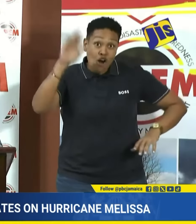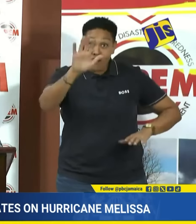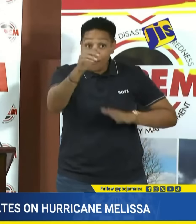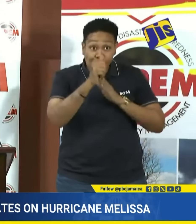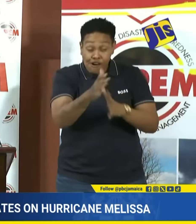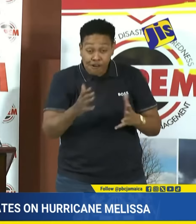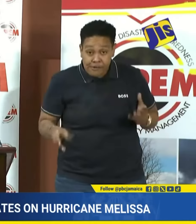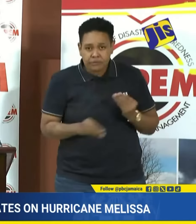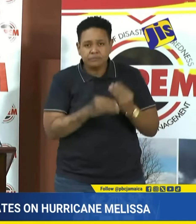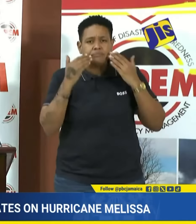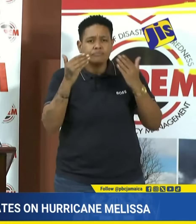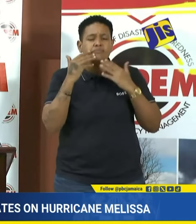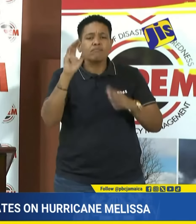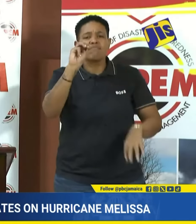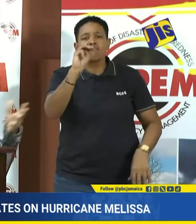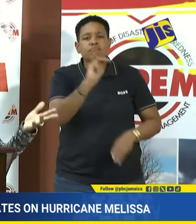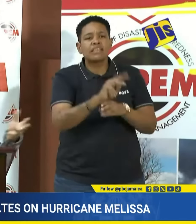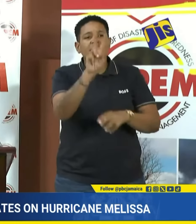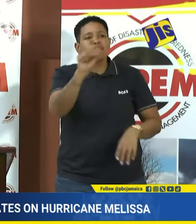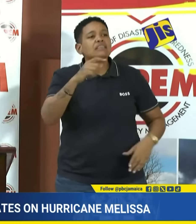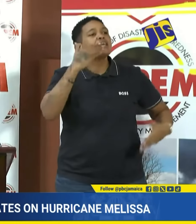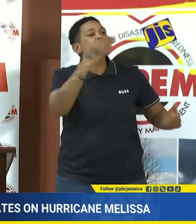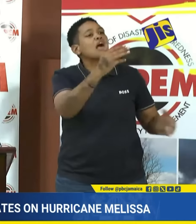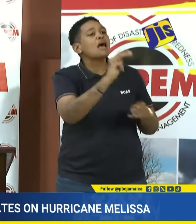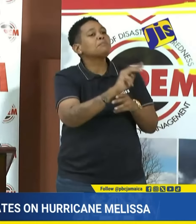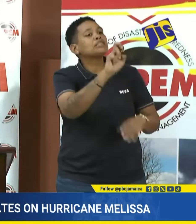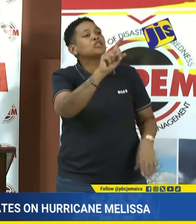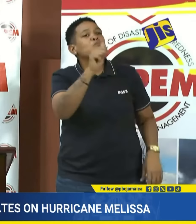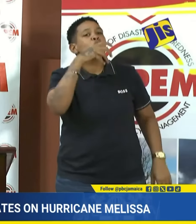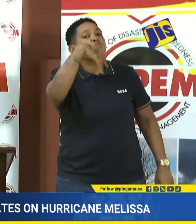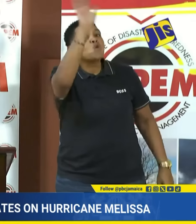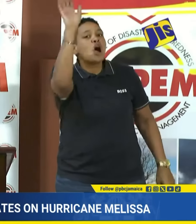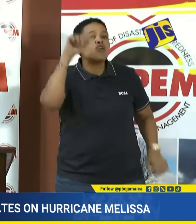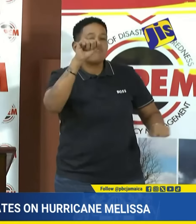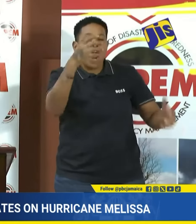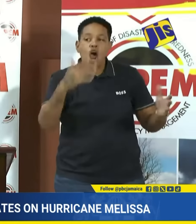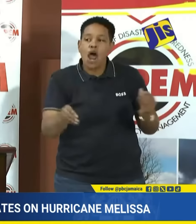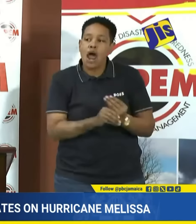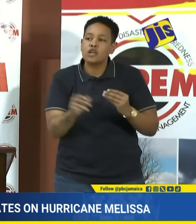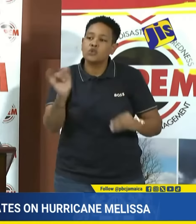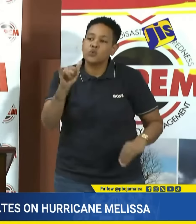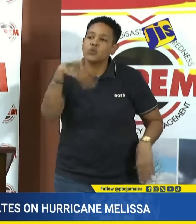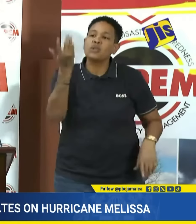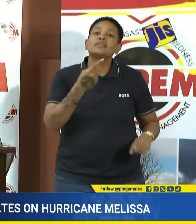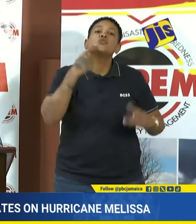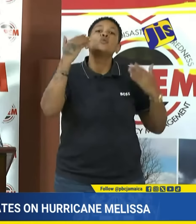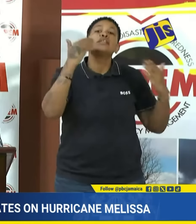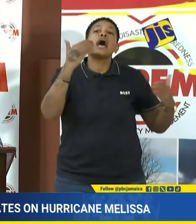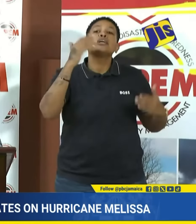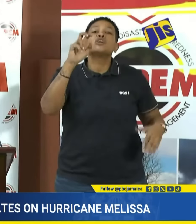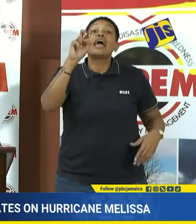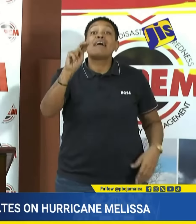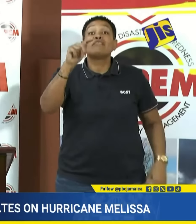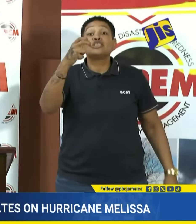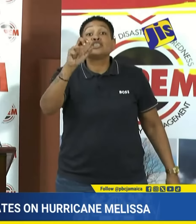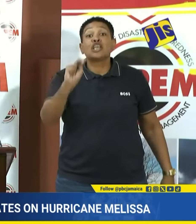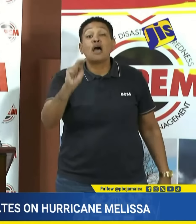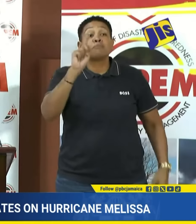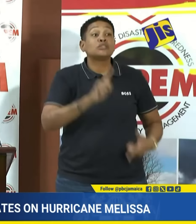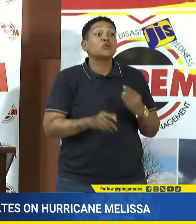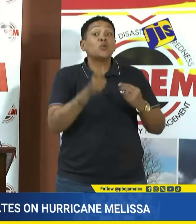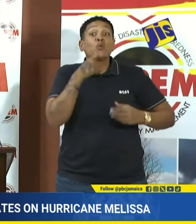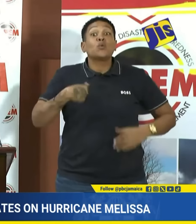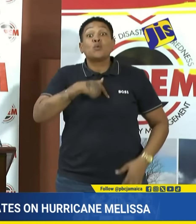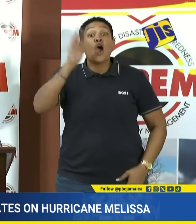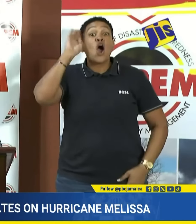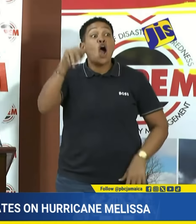of your leadership. Thank you, Minister Vaz, and thanks to Minister Samuda, who had to leave. And of course, thanks to Evan Thompson,